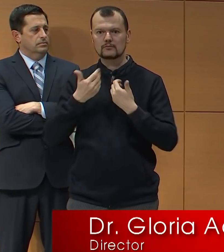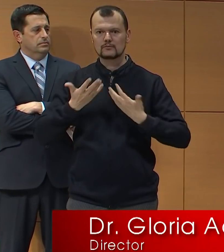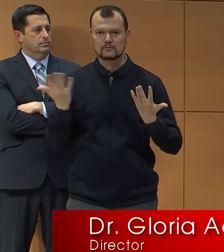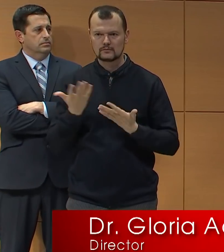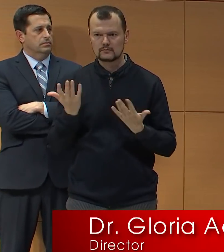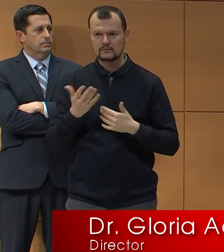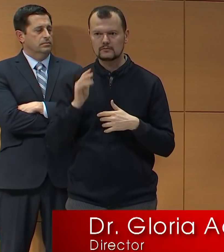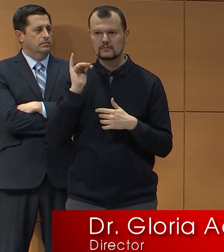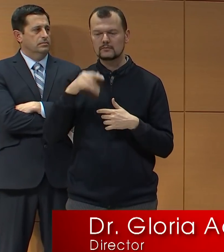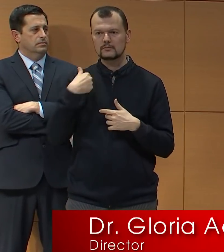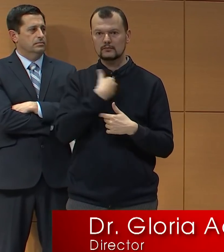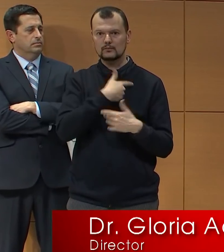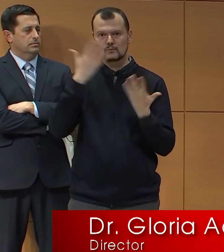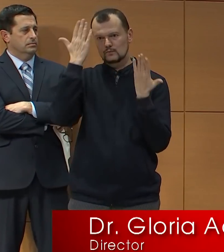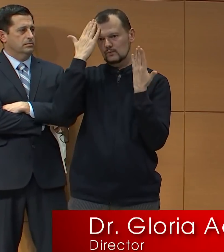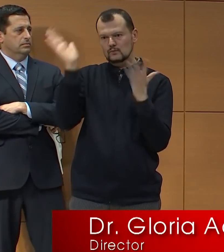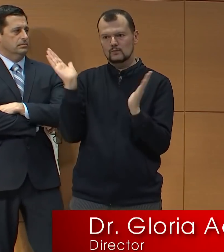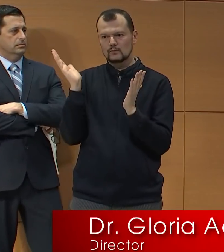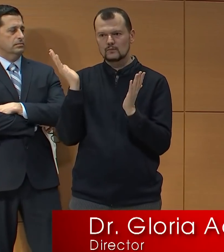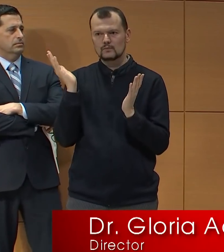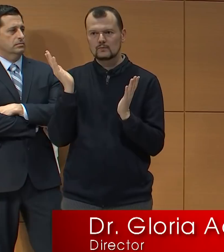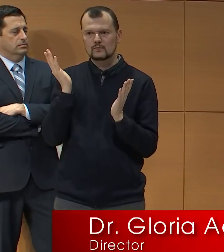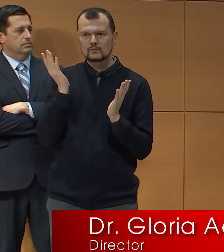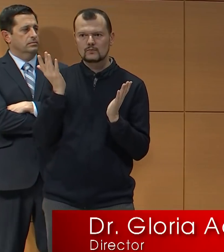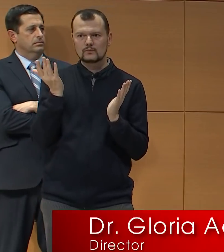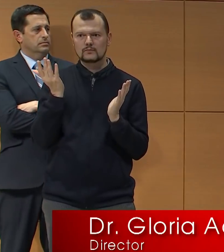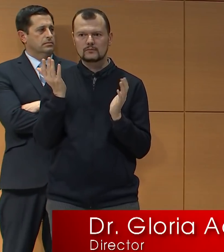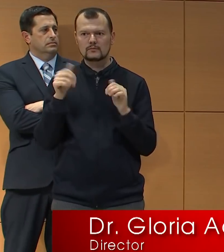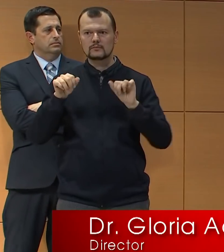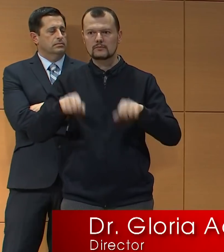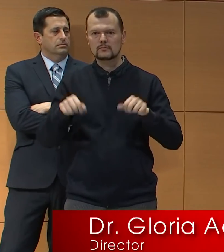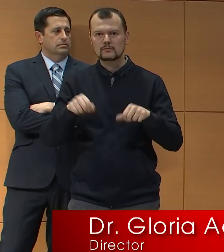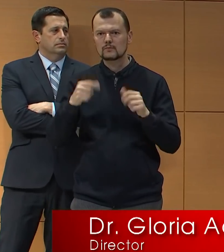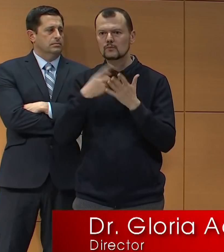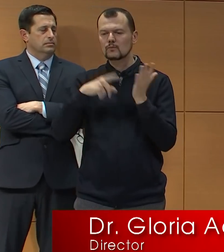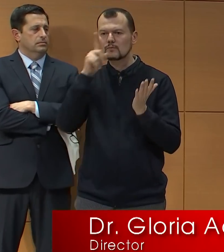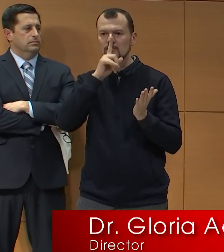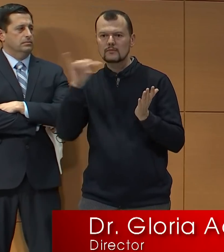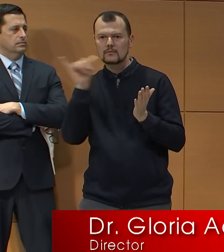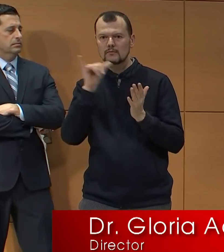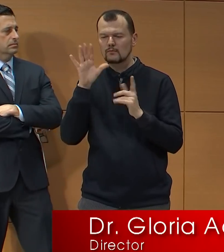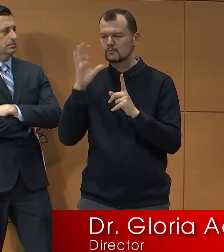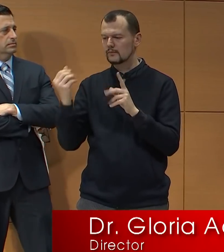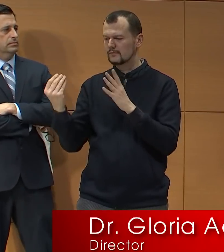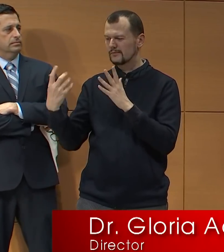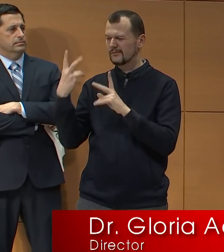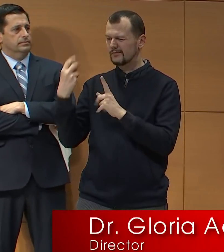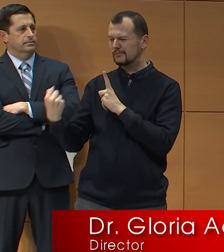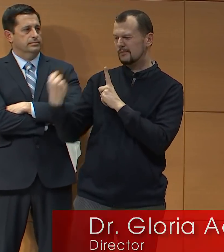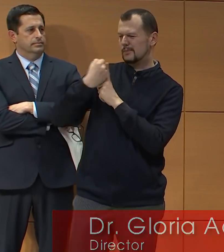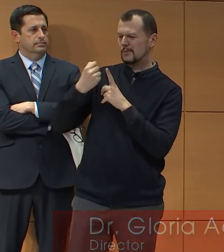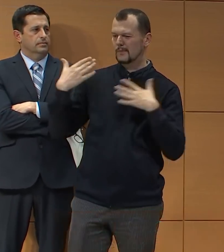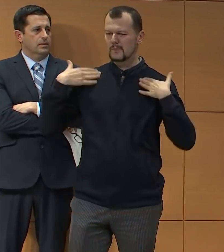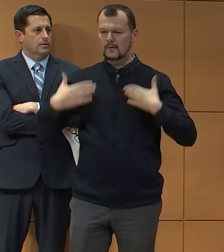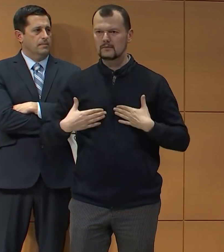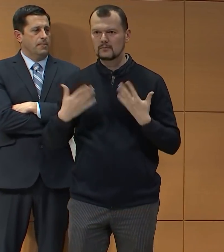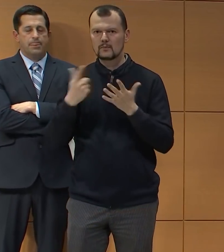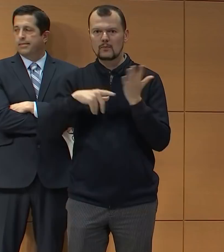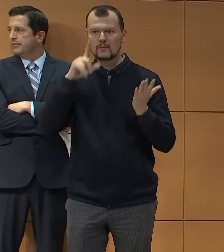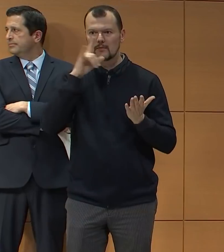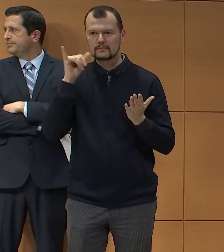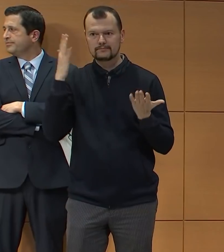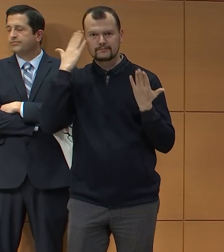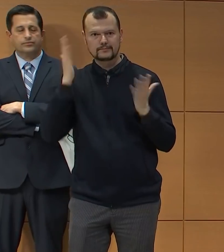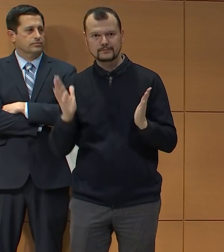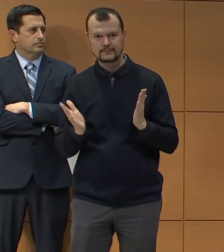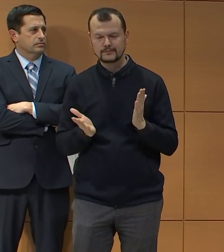We don't know its potential impact. With seasonal influenza, even though it